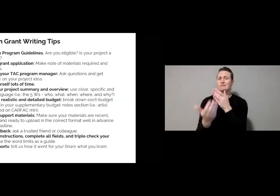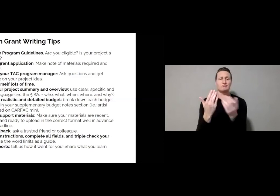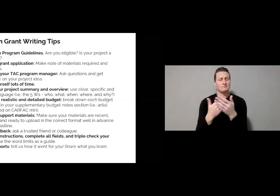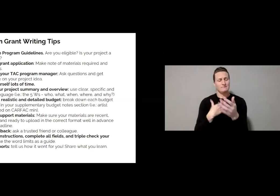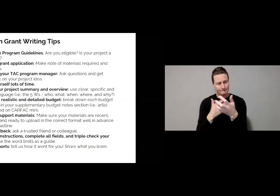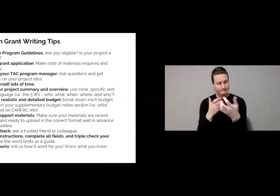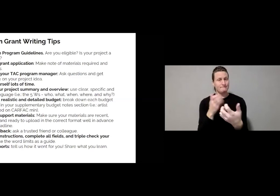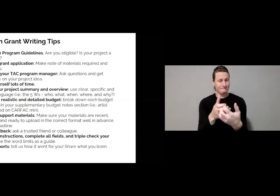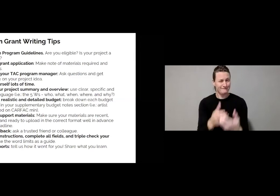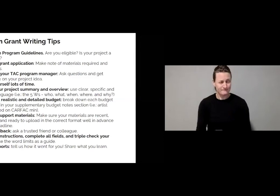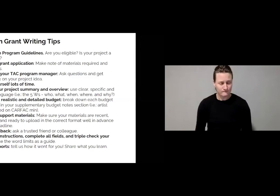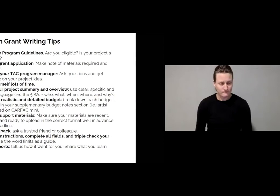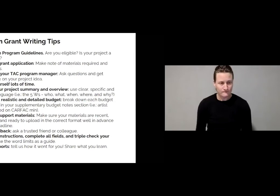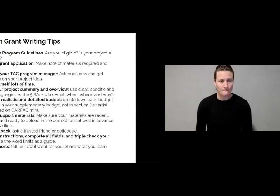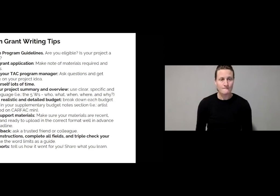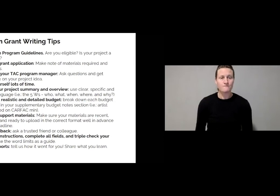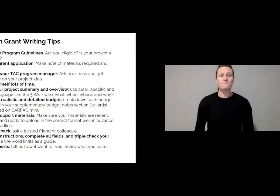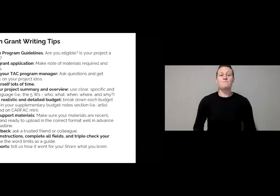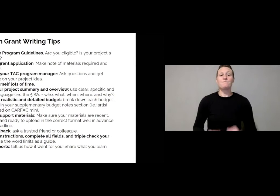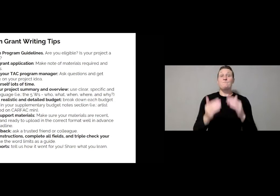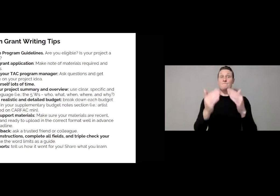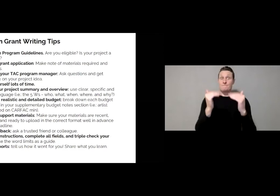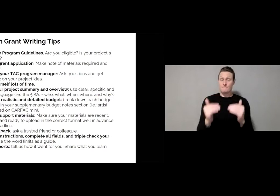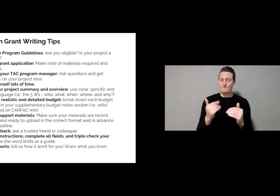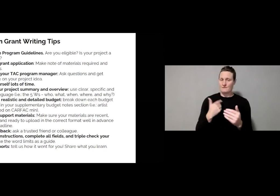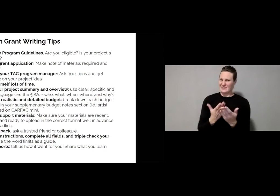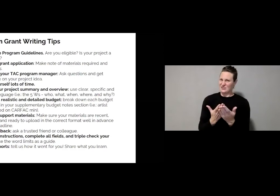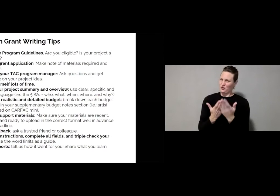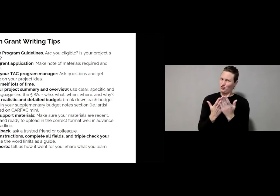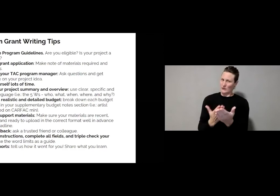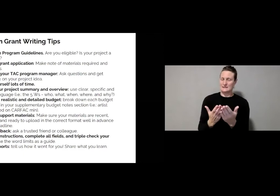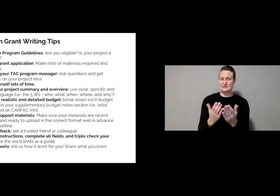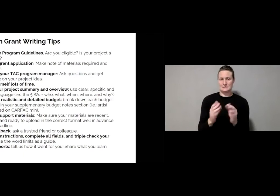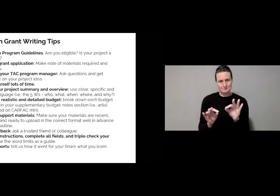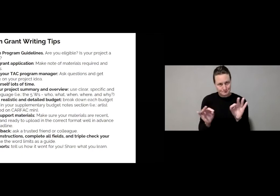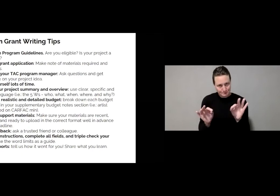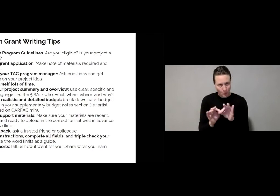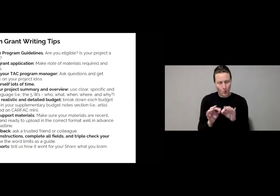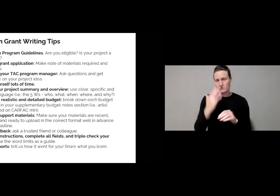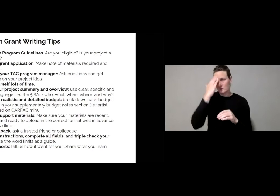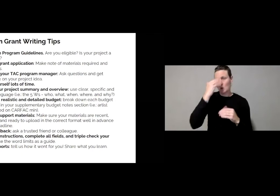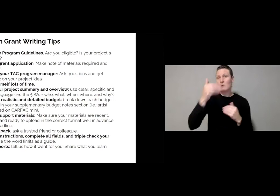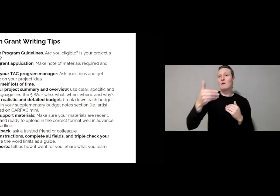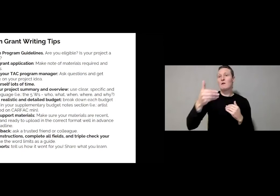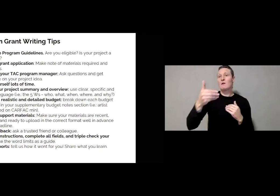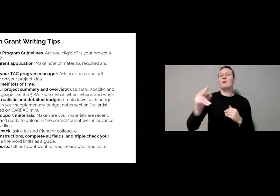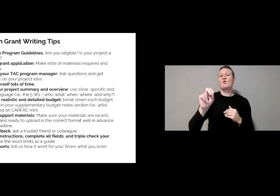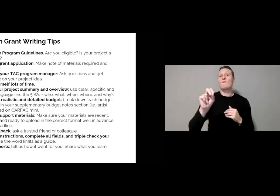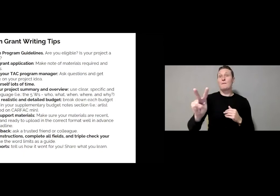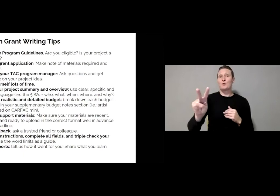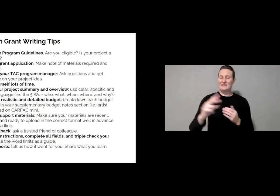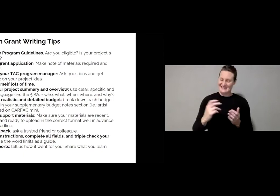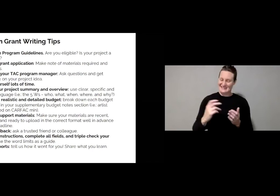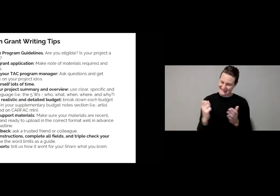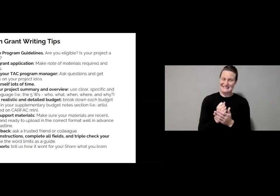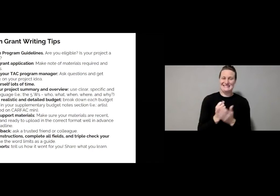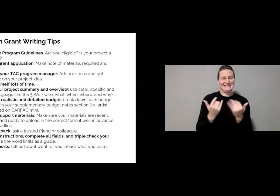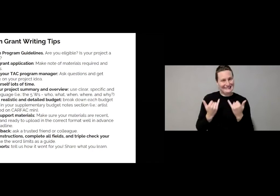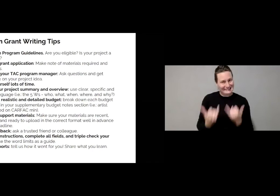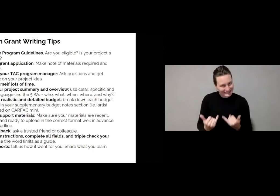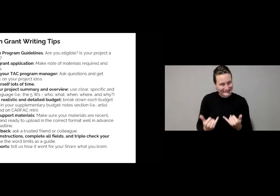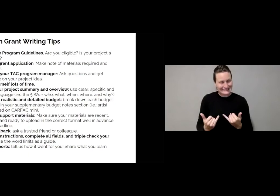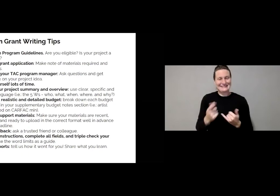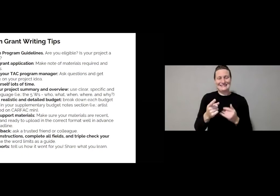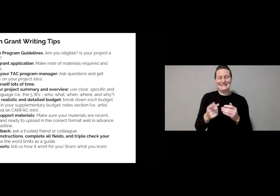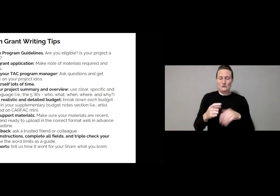number 4 would be give yourself loads of time, just so that you can pull together all those CVs if you need